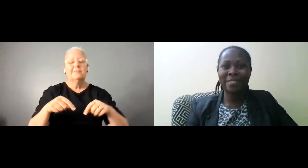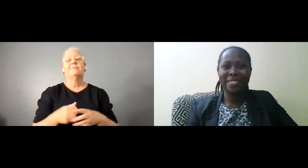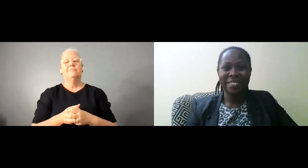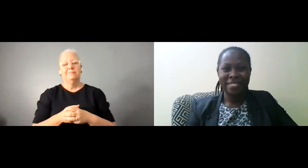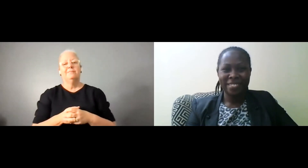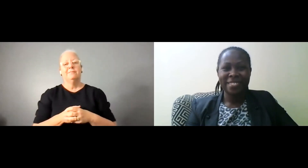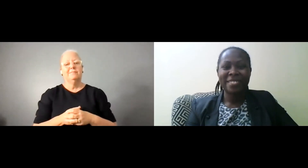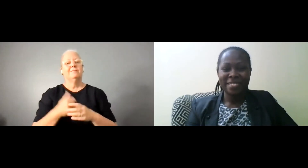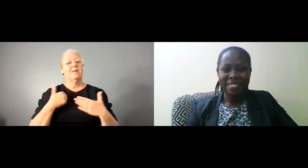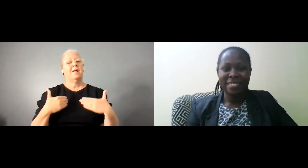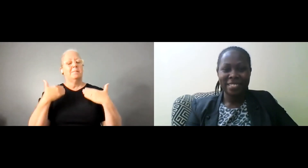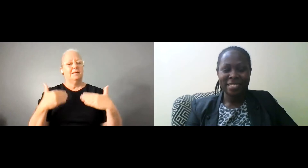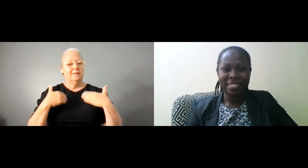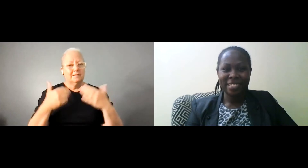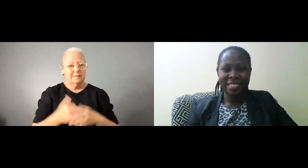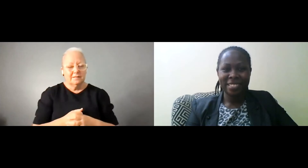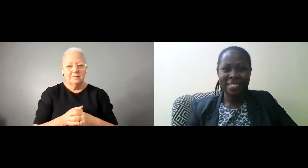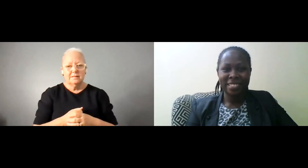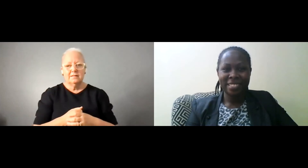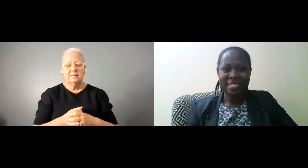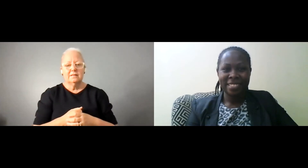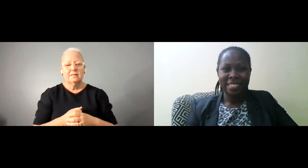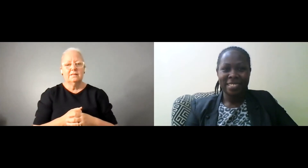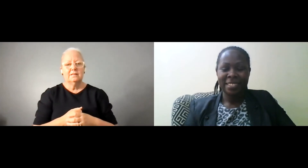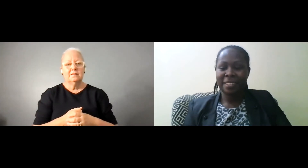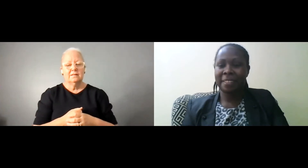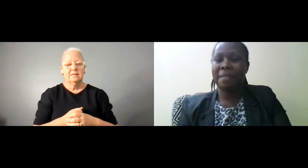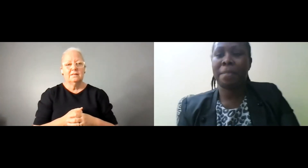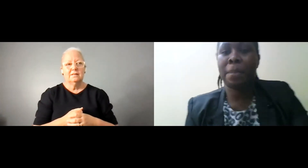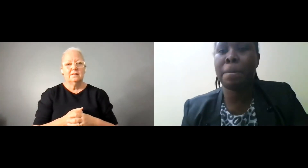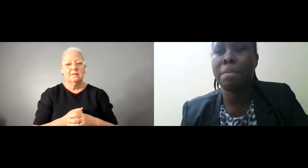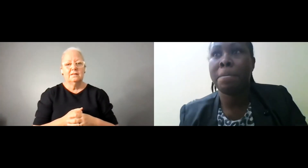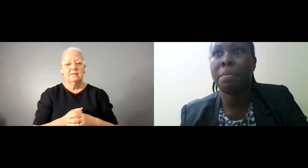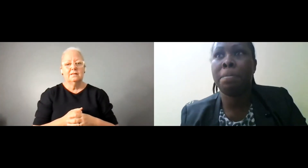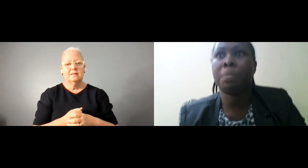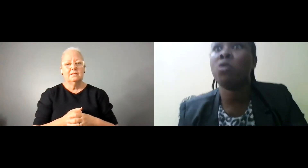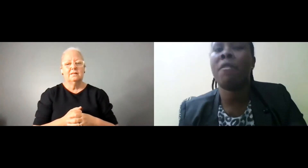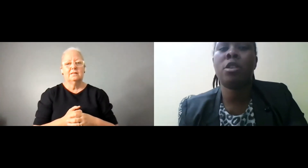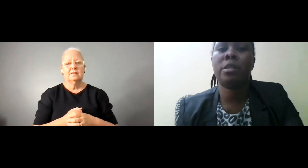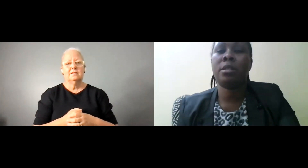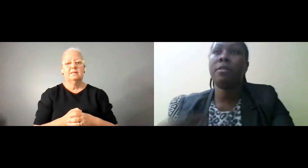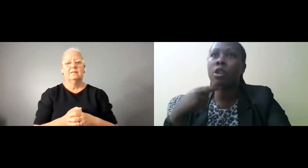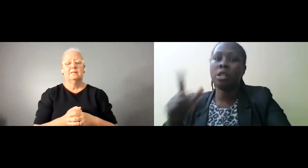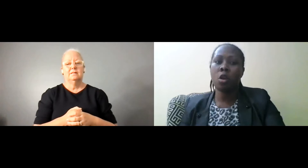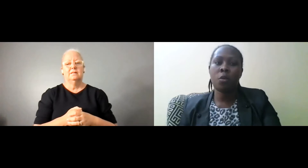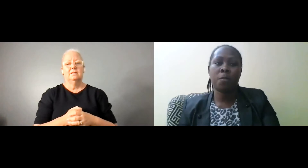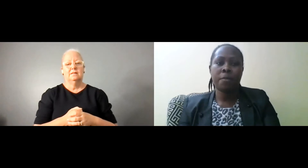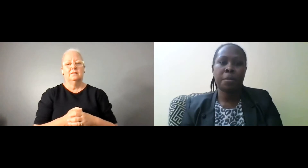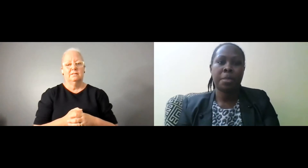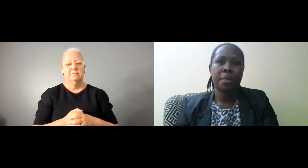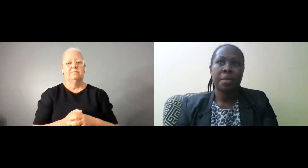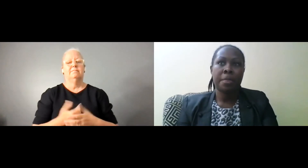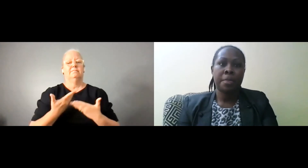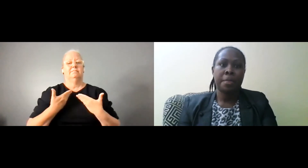I'm Said Yusuf, as you have already expressed me. And in Somaliland, I'm a